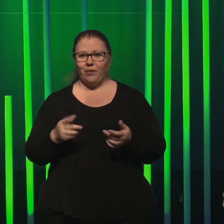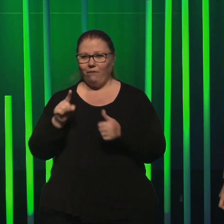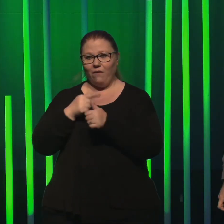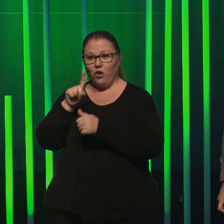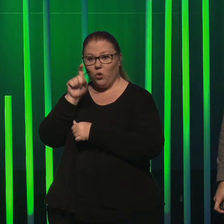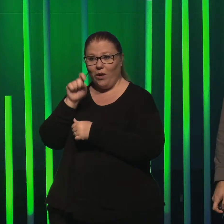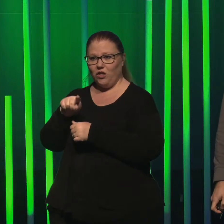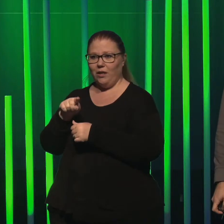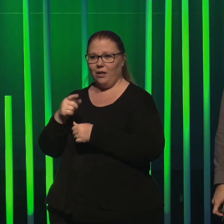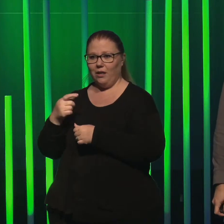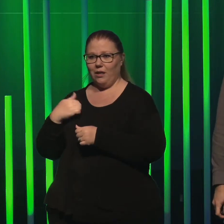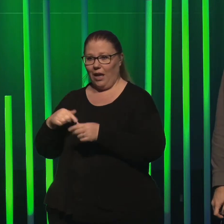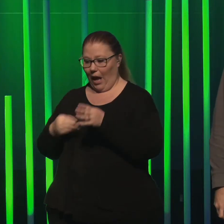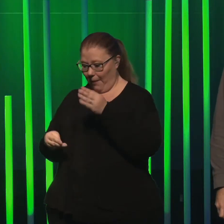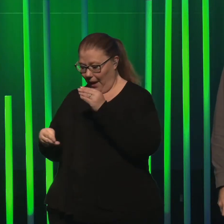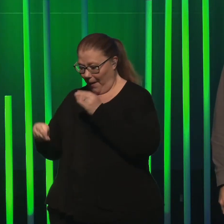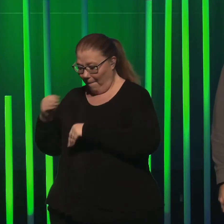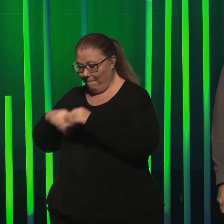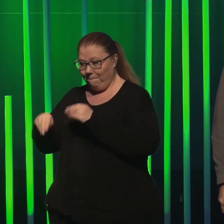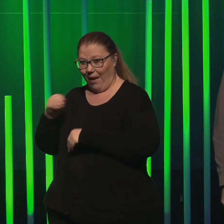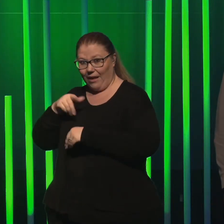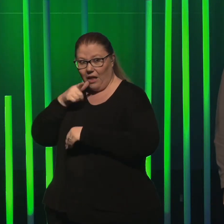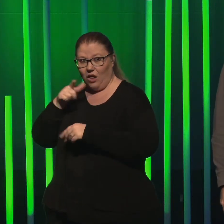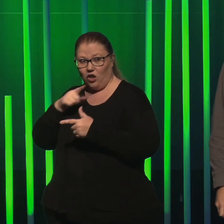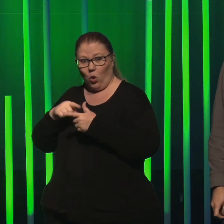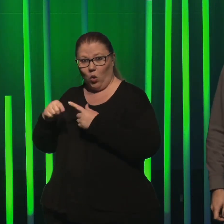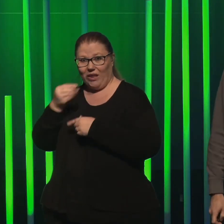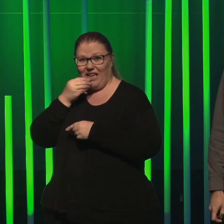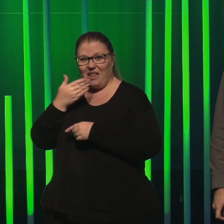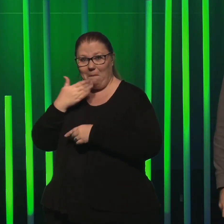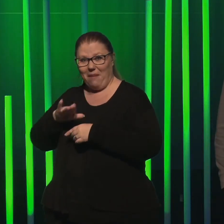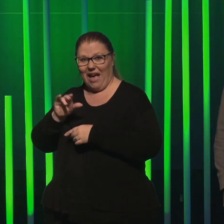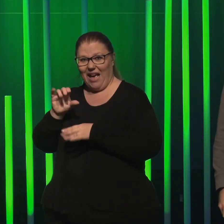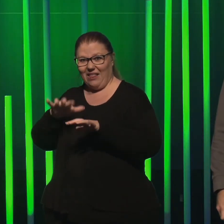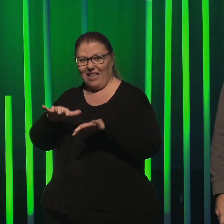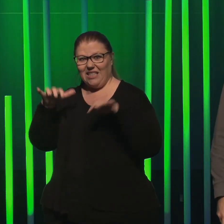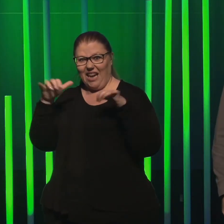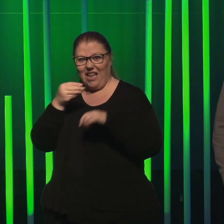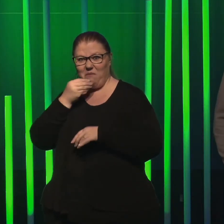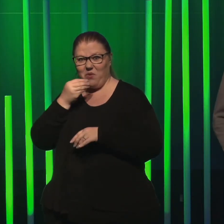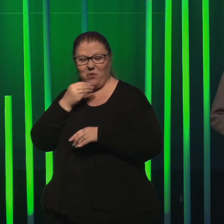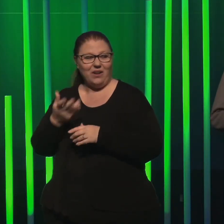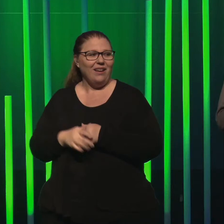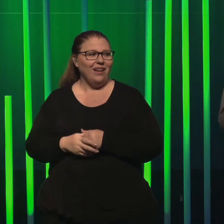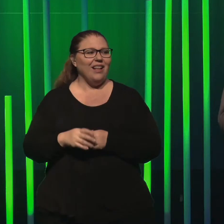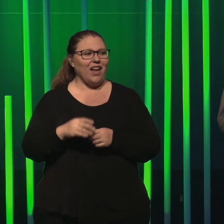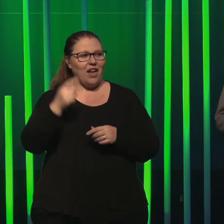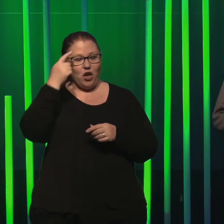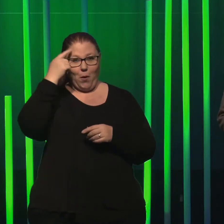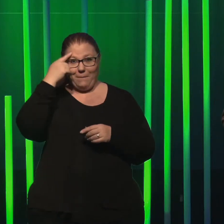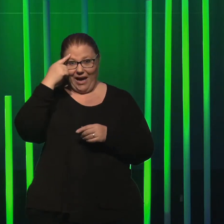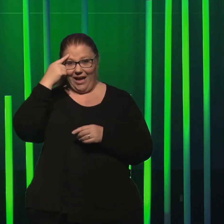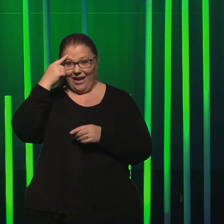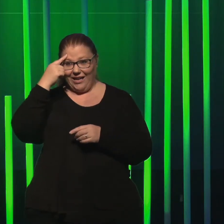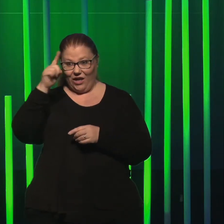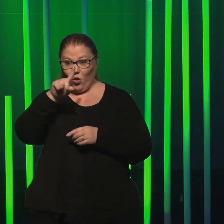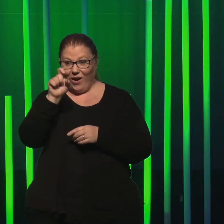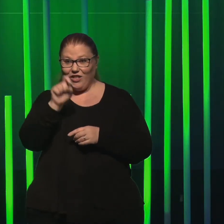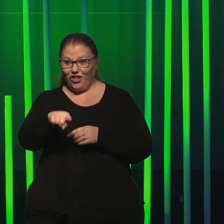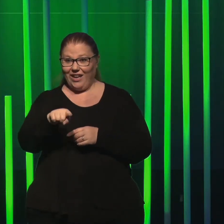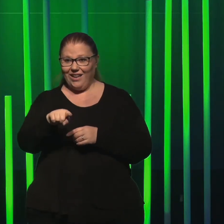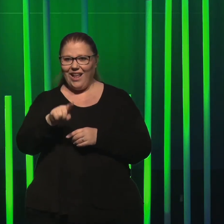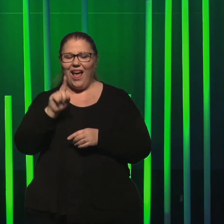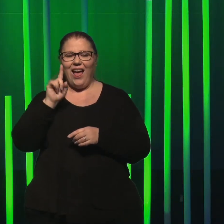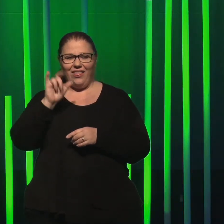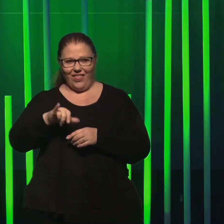to pack our lunch or am I going to eat greasy stadium food, right? What's the first question that kind of comes to your mind? Starts to determine what is the center